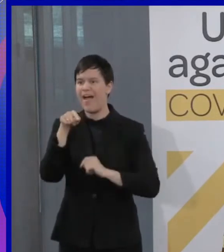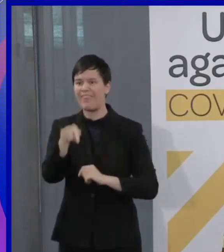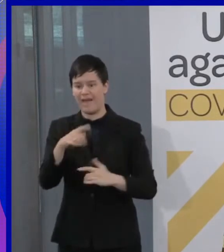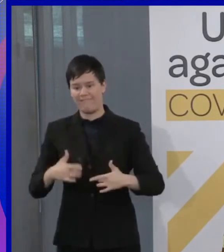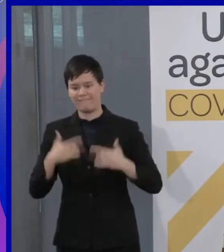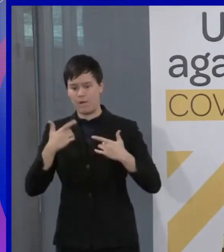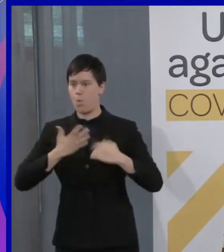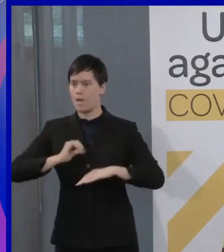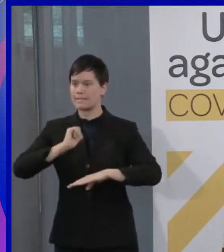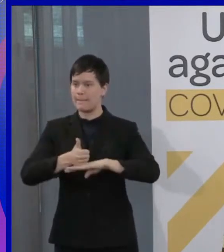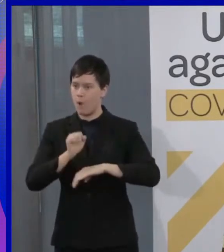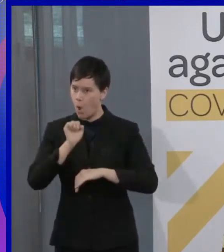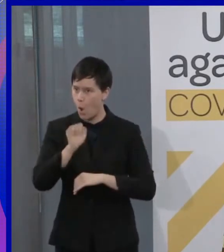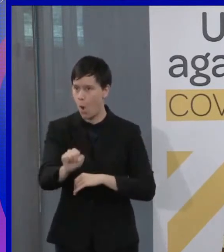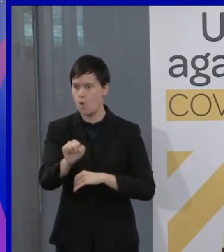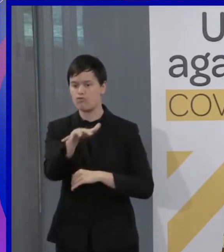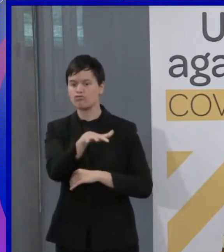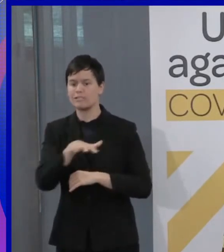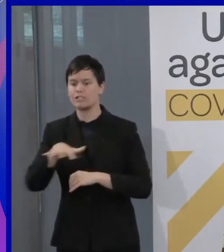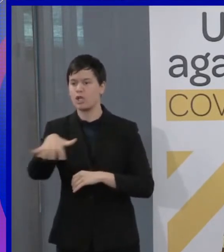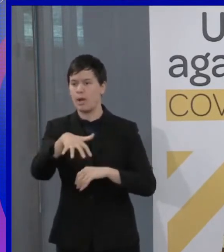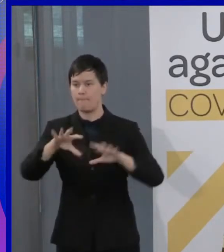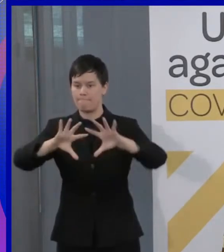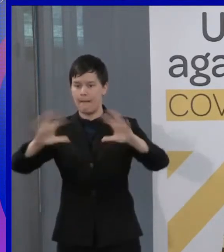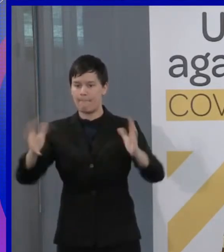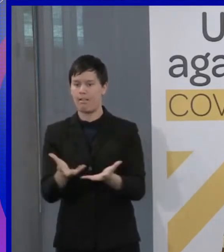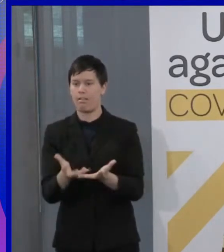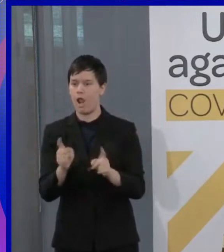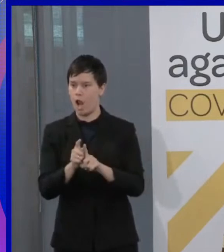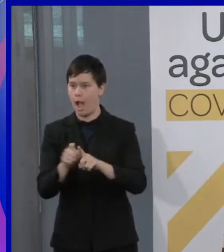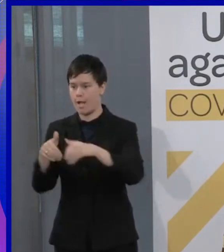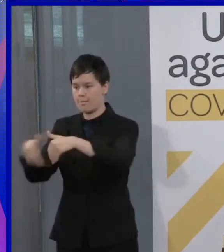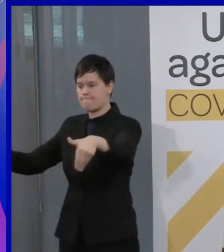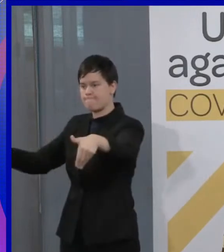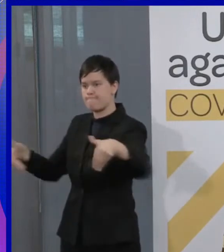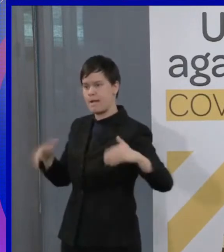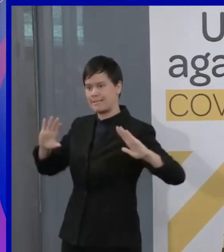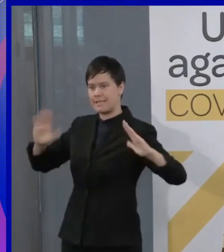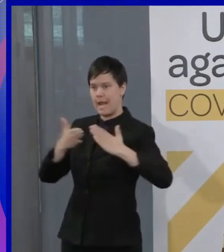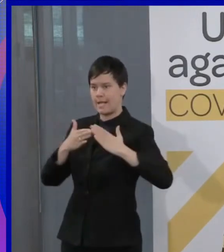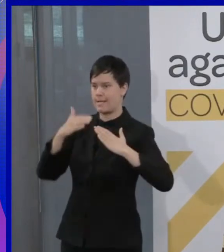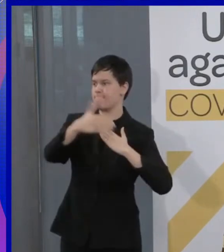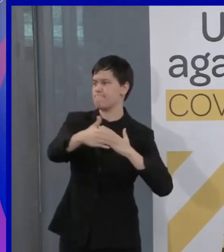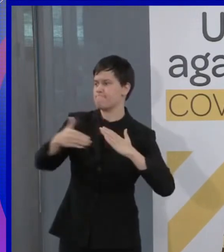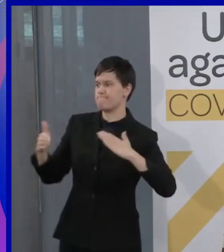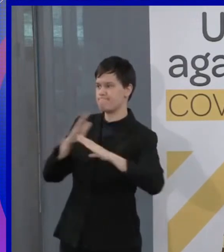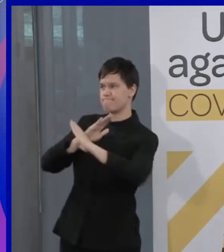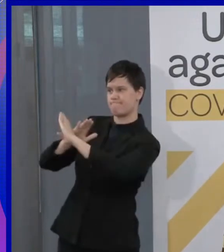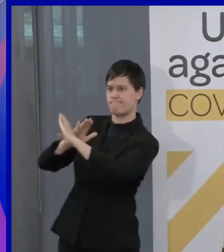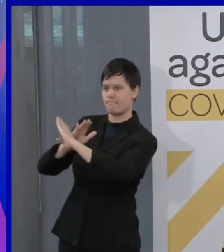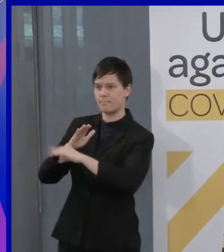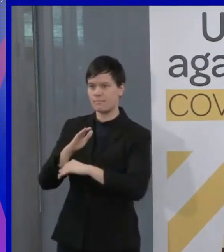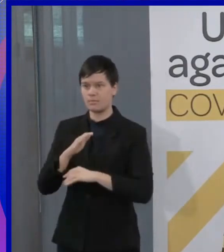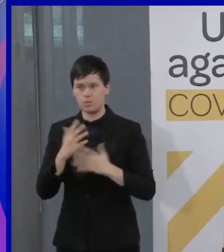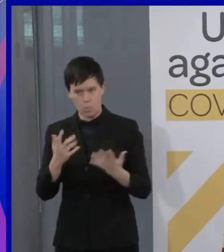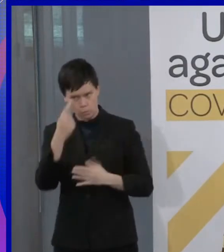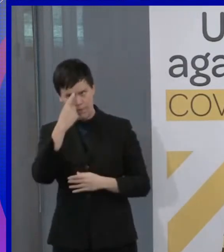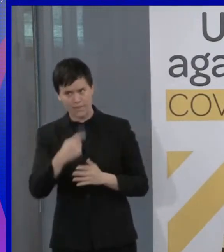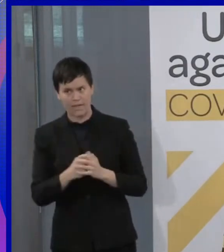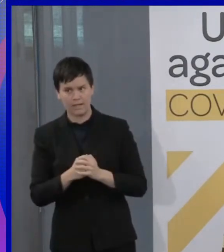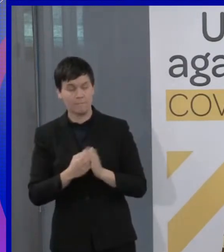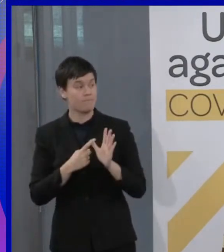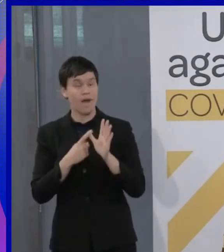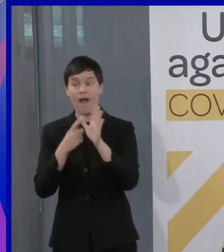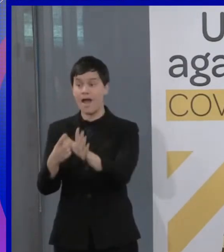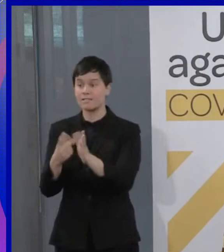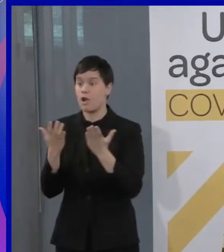encourage? Well, at the moment we've got the whole of Aotearoa outside of Auckland at level 2. And there's